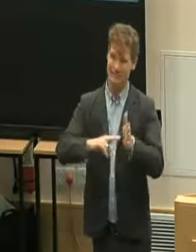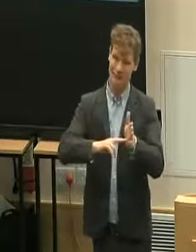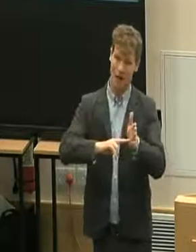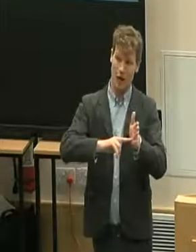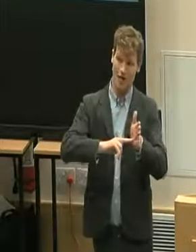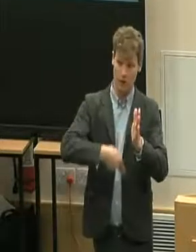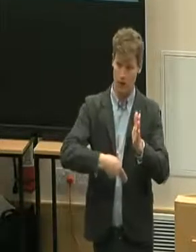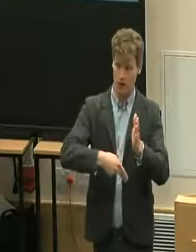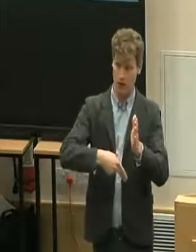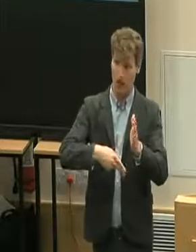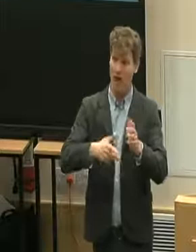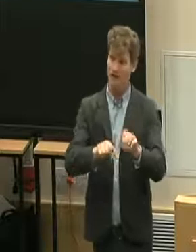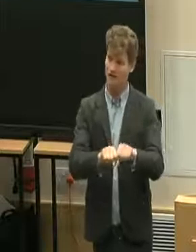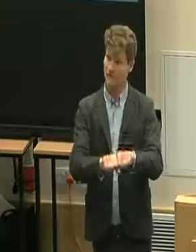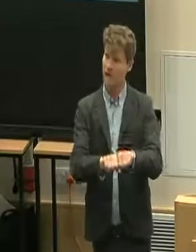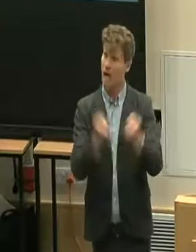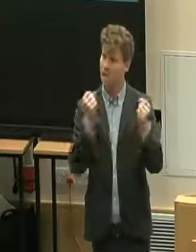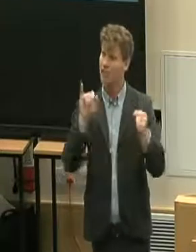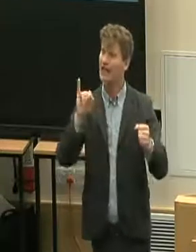have mandatory seatbelts?